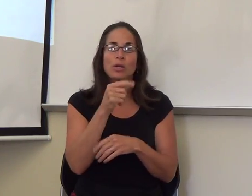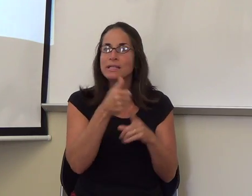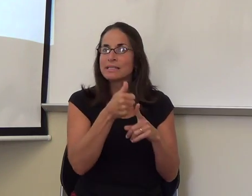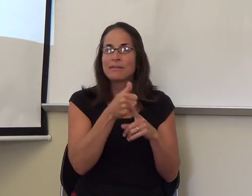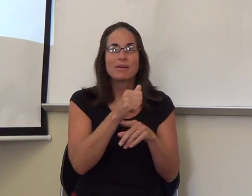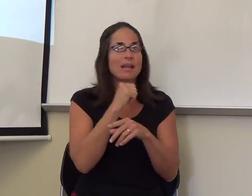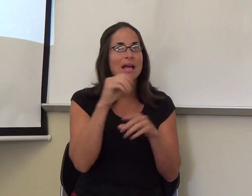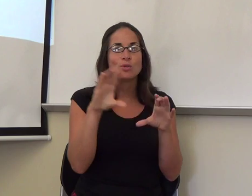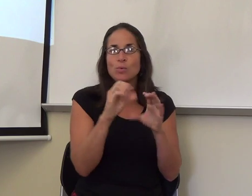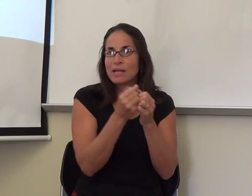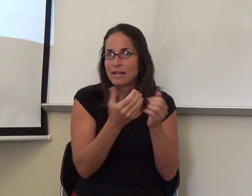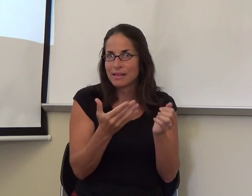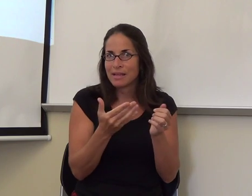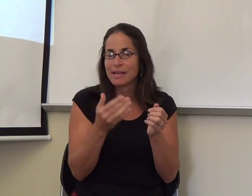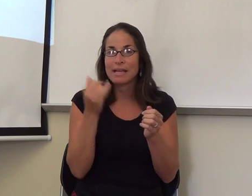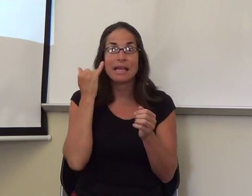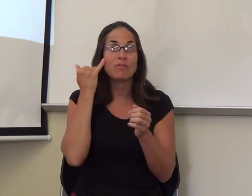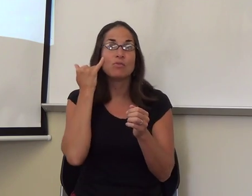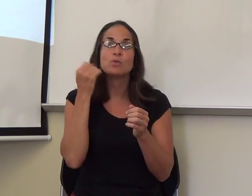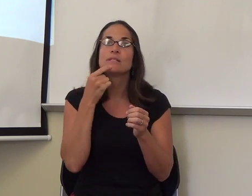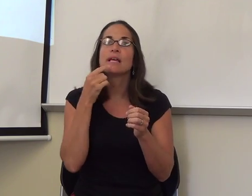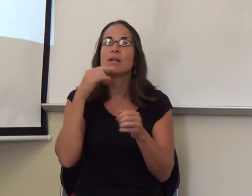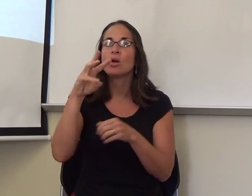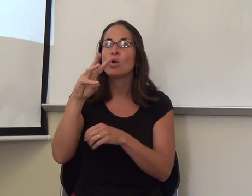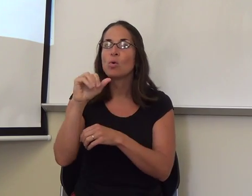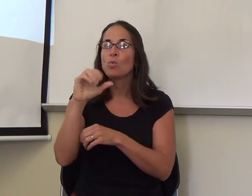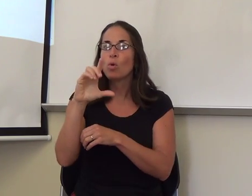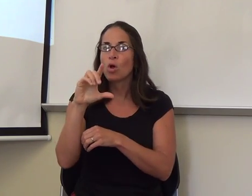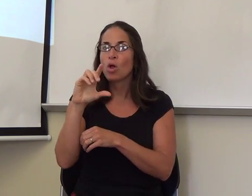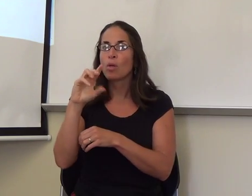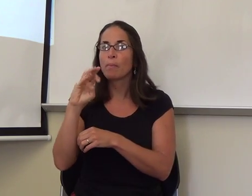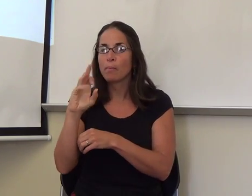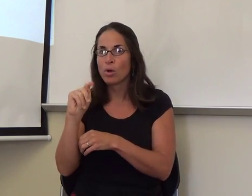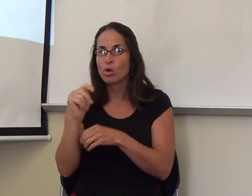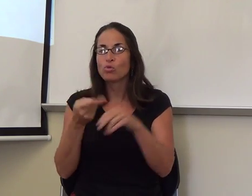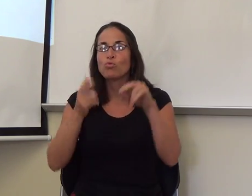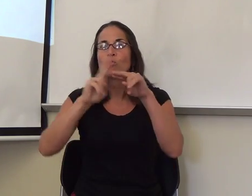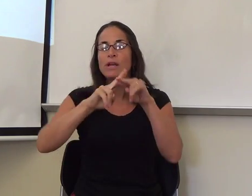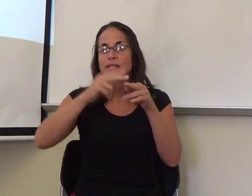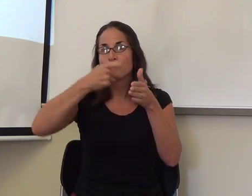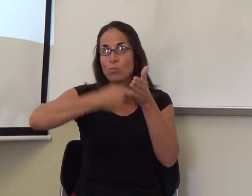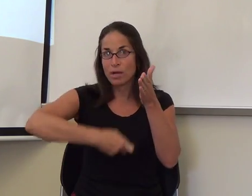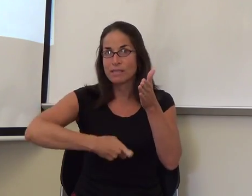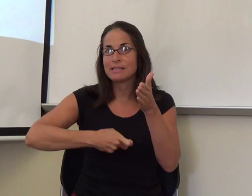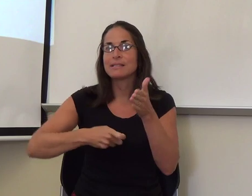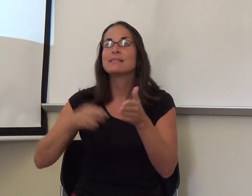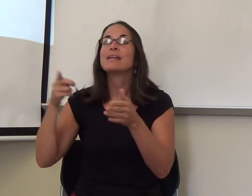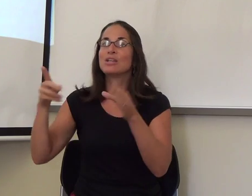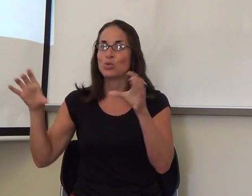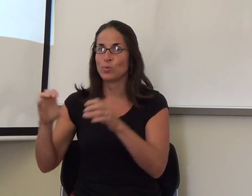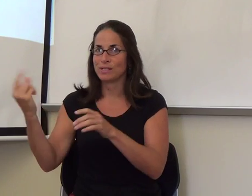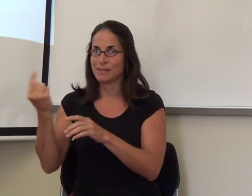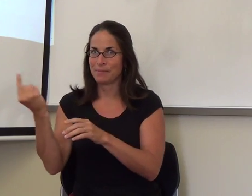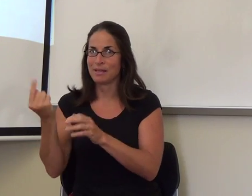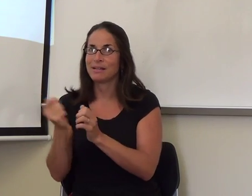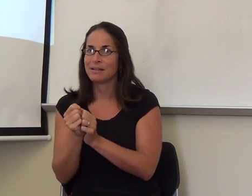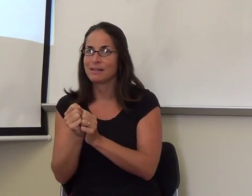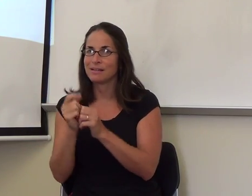say Walmart raised its prices, then Walmart is doing the action of raising. Does that make sense? Yes.